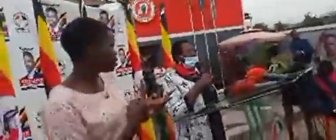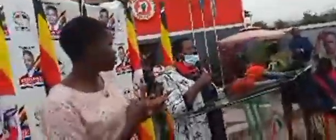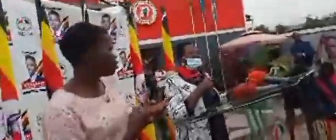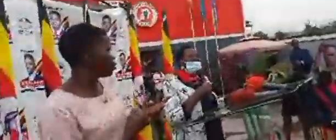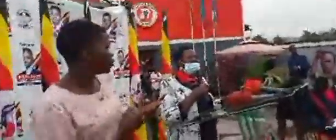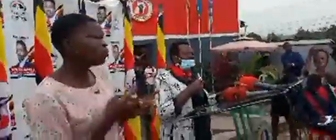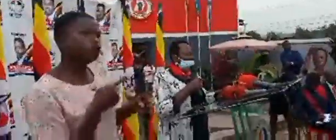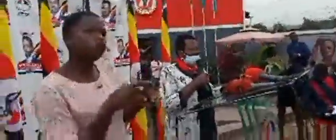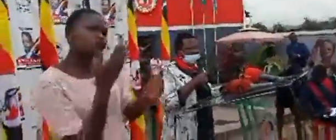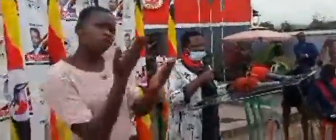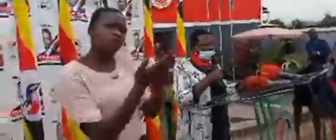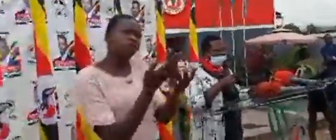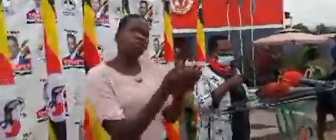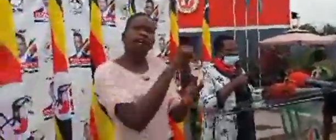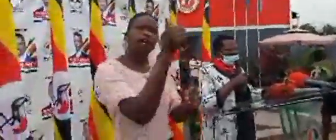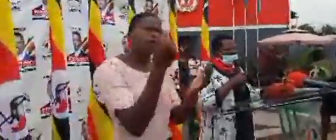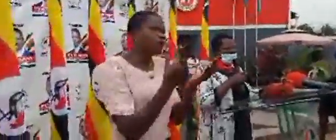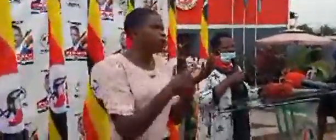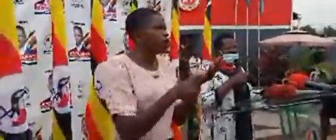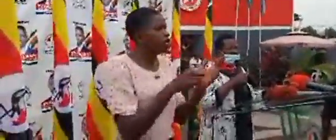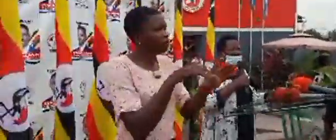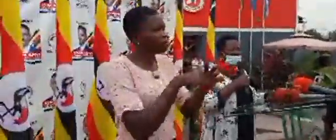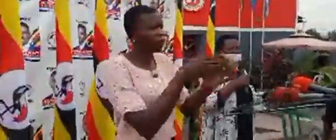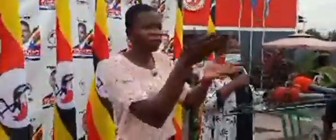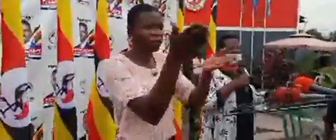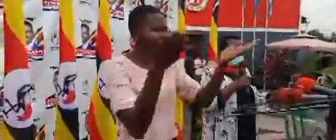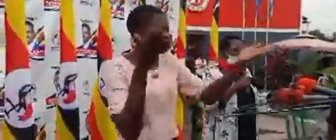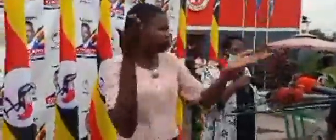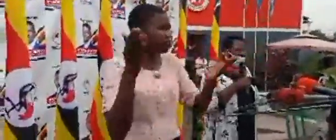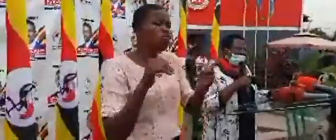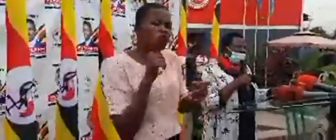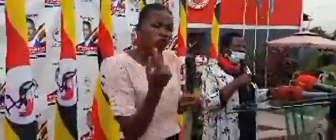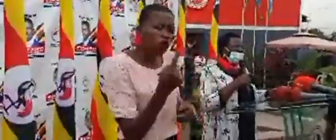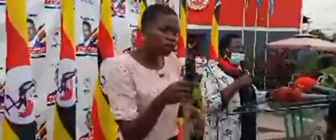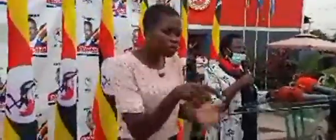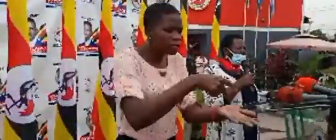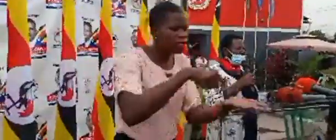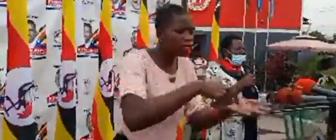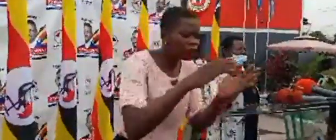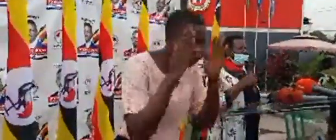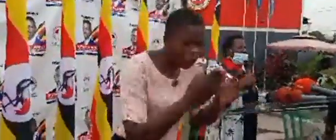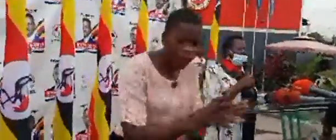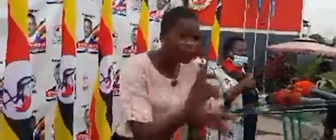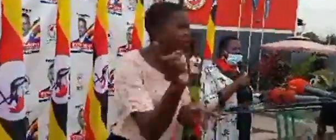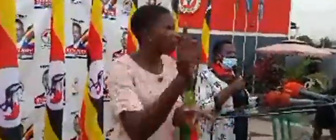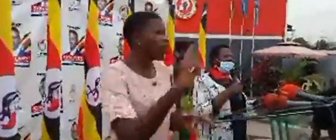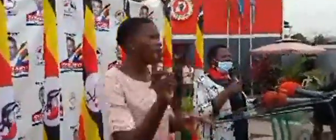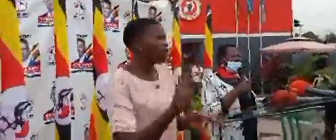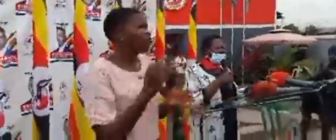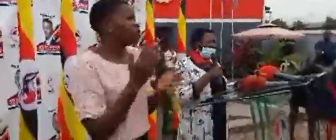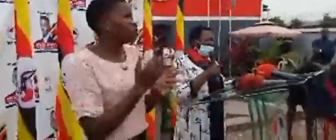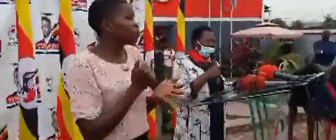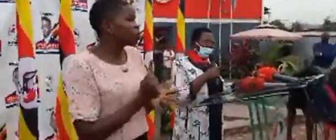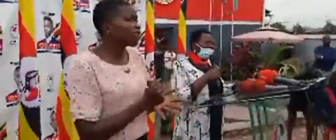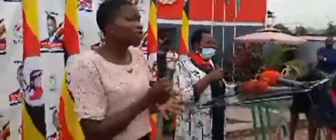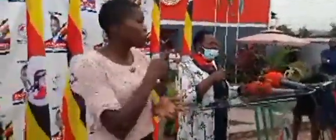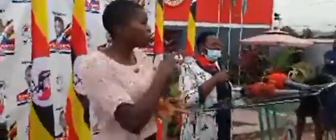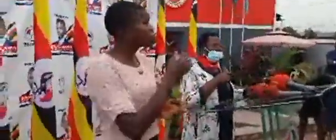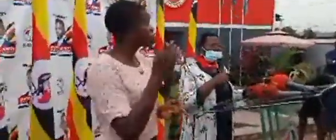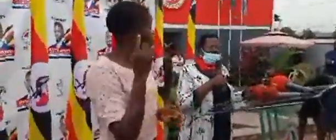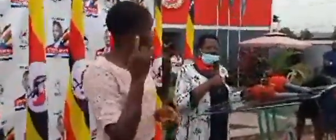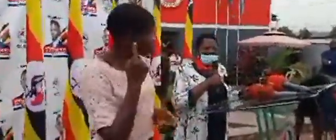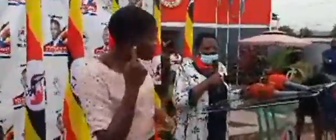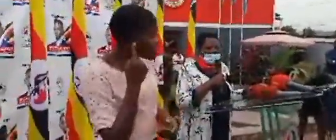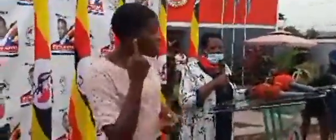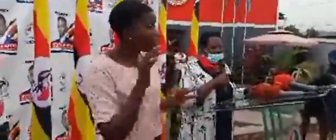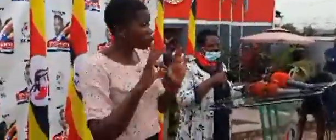to call upon other Ugandans. Not only from Uganda here, because there are, I've already mentioned that there are families whose people